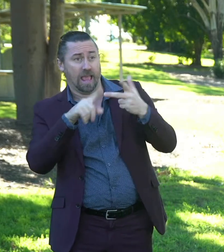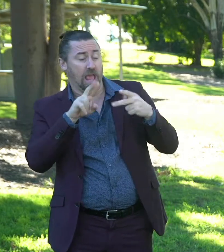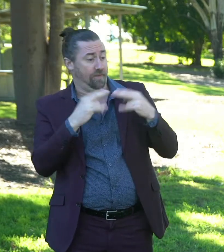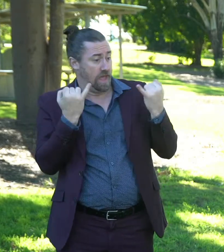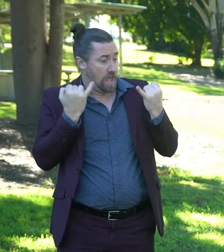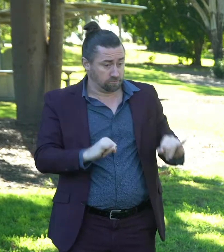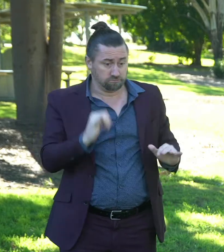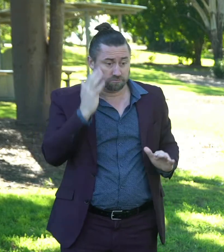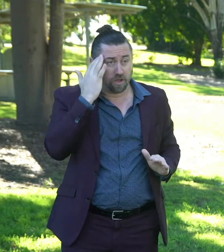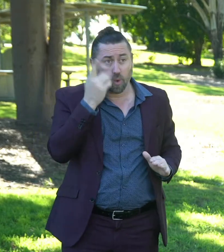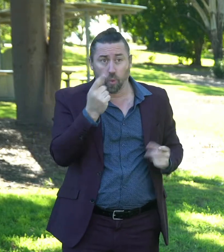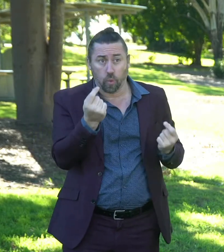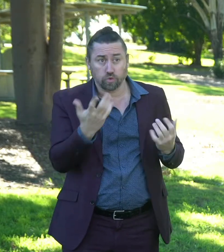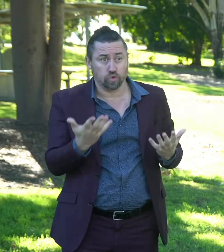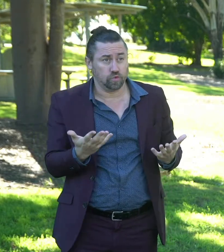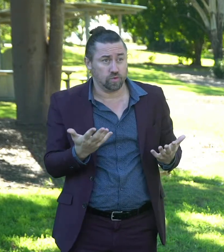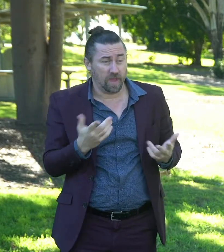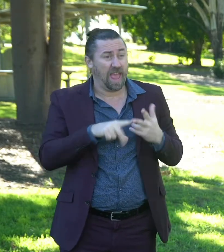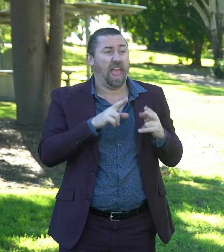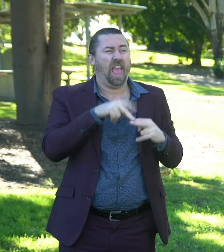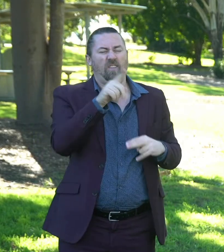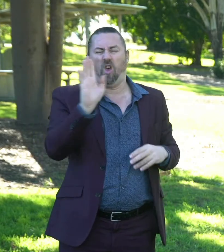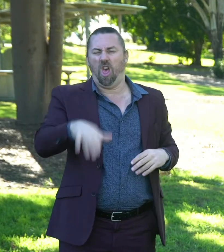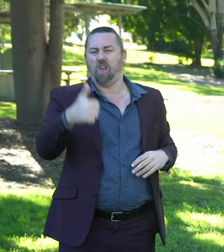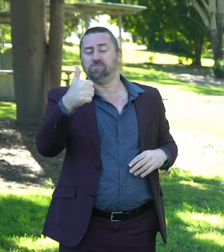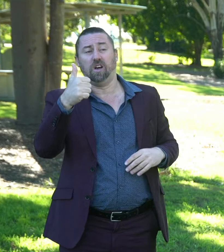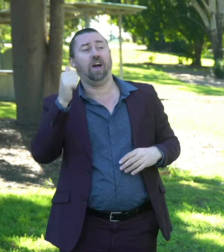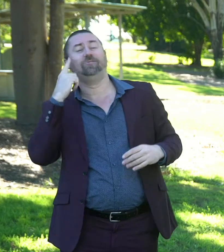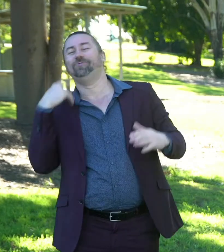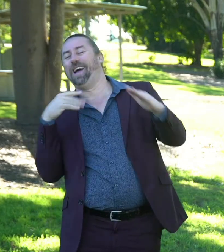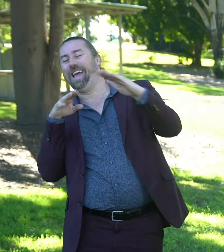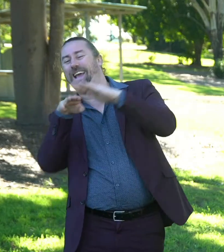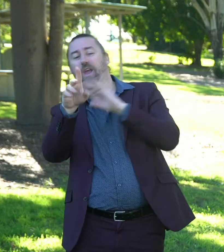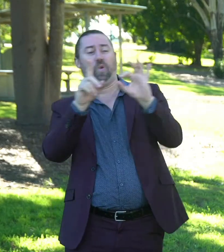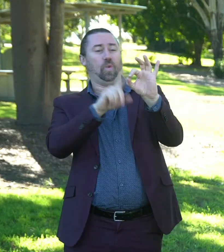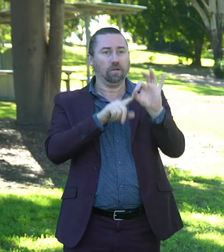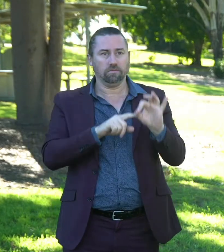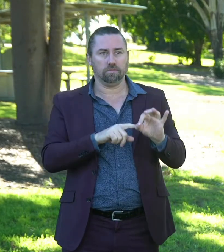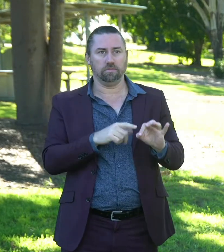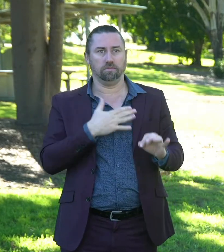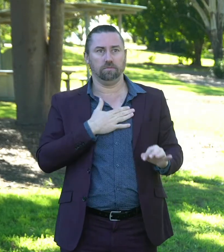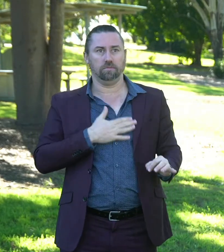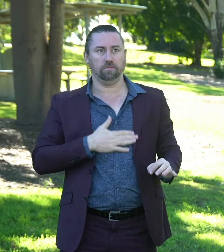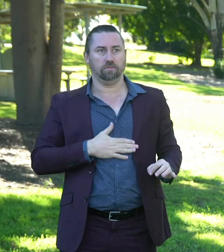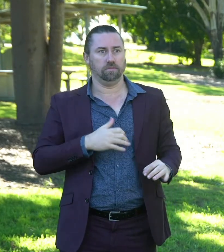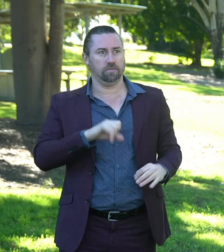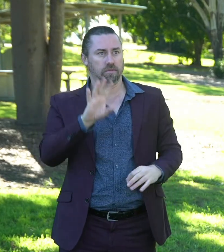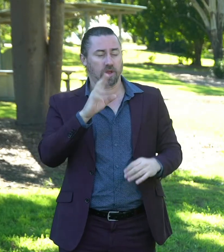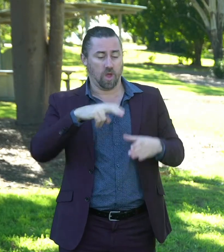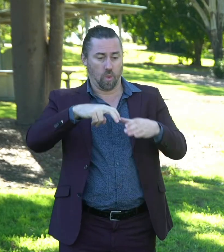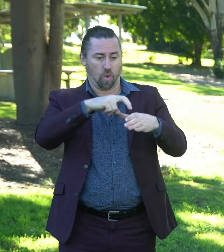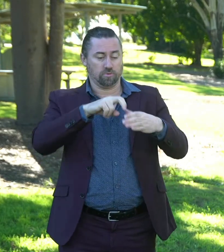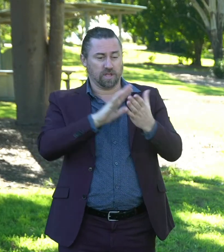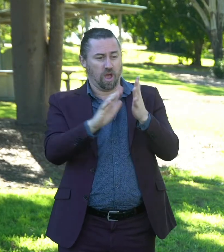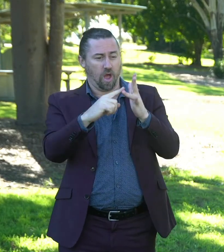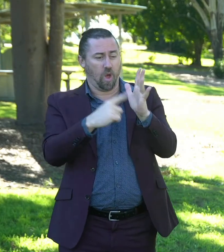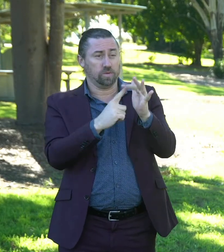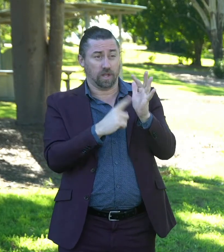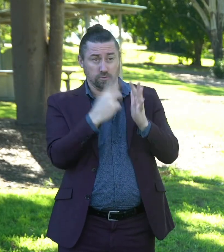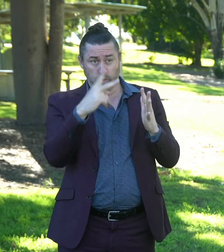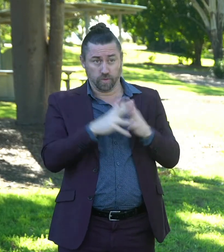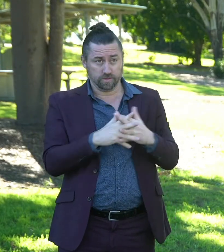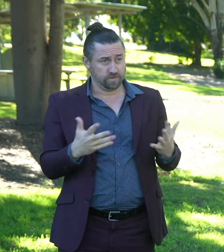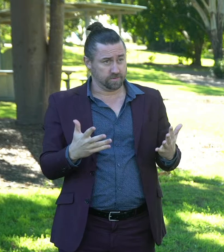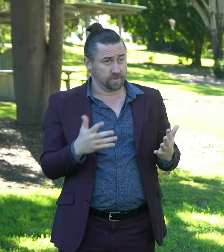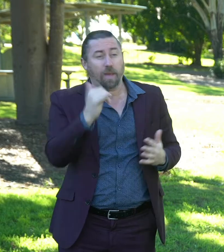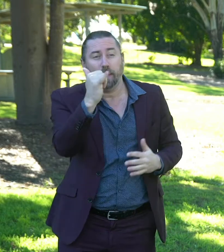they might be facing a time of 14 days quarantine when they come back. They might be. We just need to work